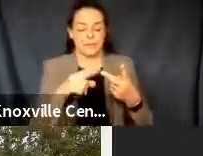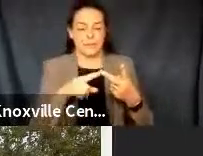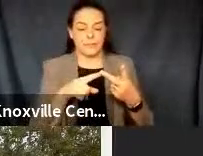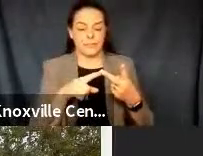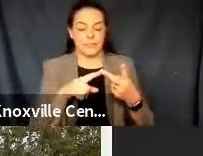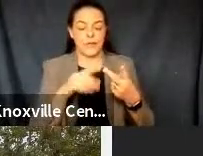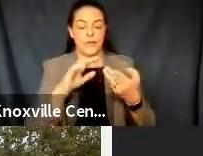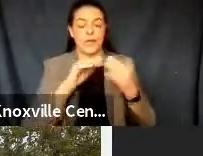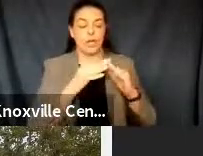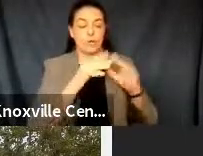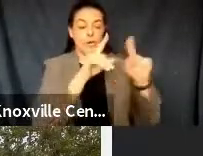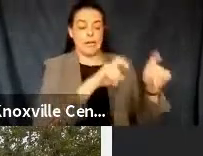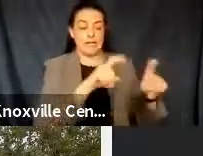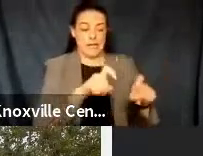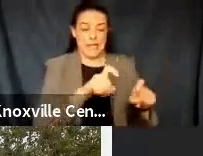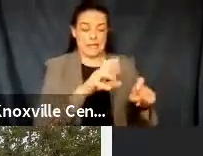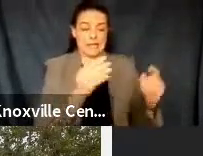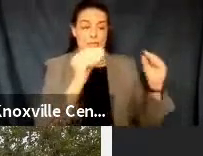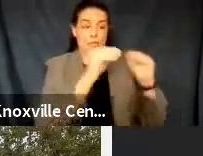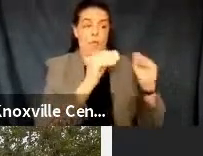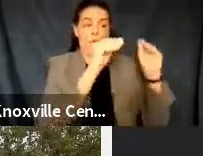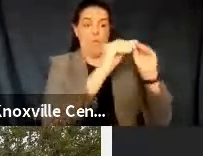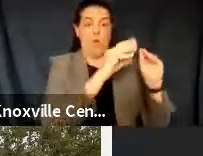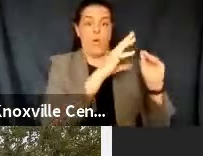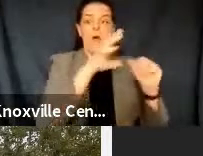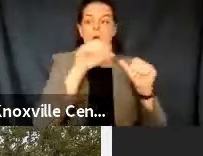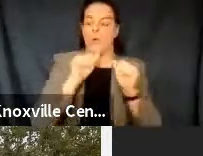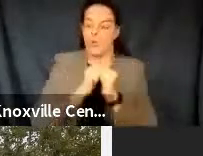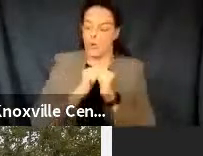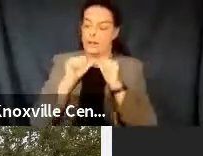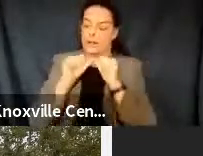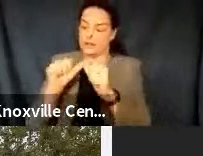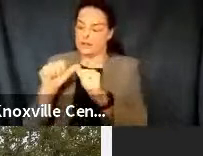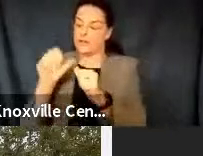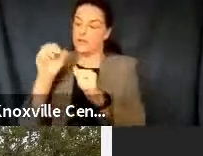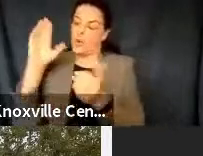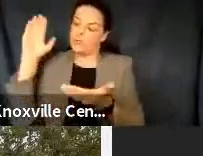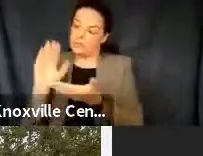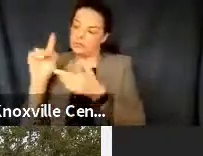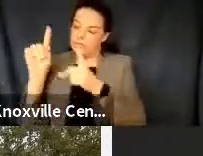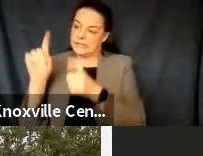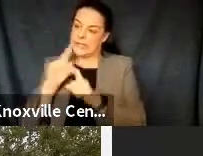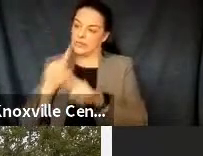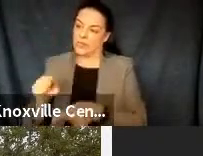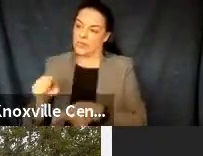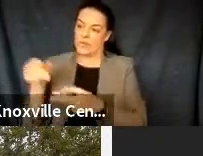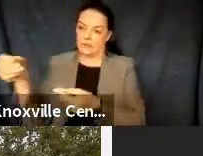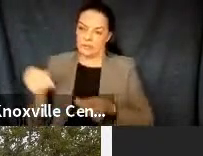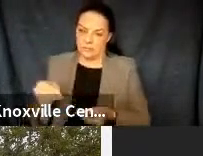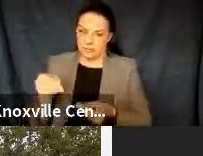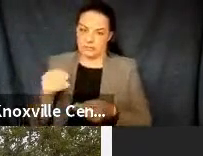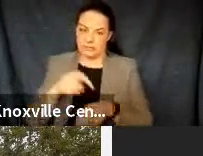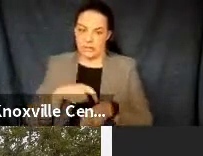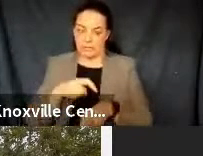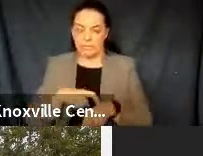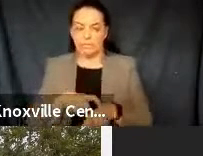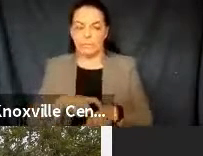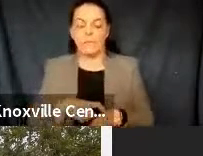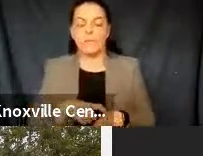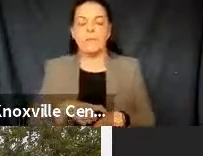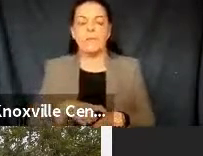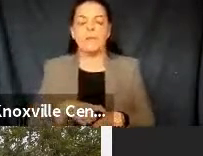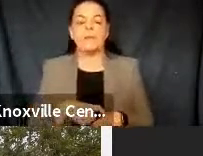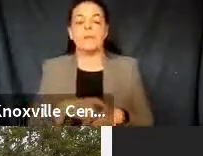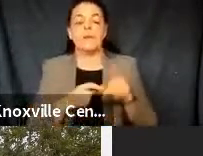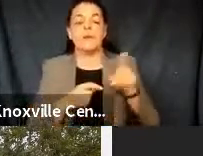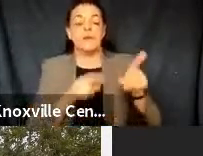community-wide sustained and increased diagnostic testing with consistent or decreased test result reporting turnaround time.